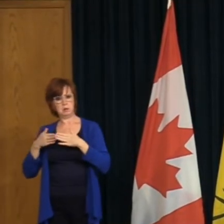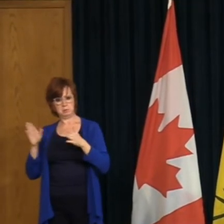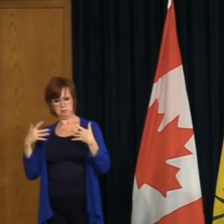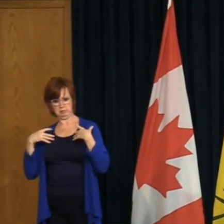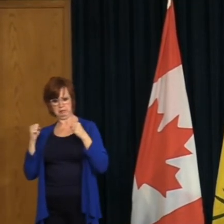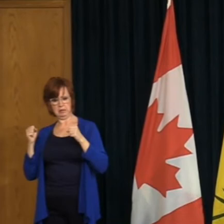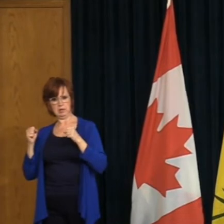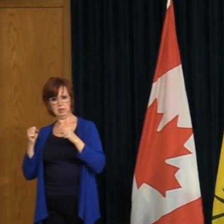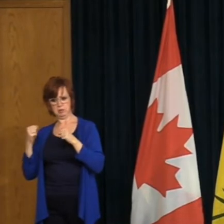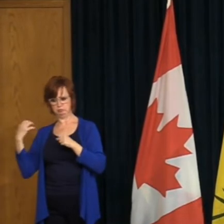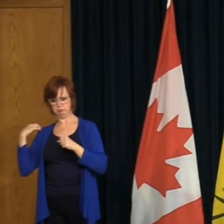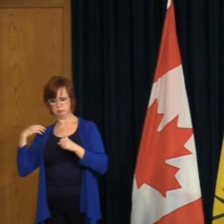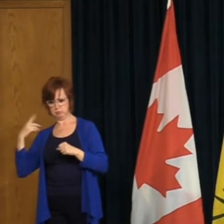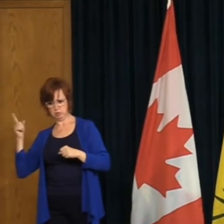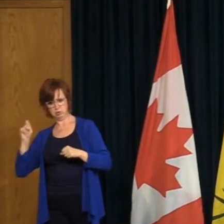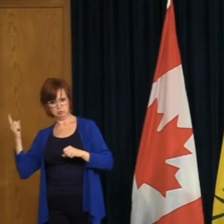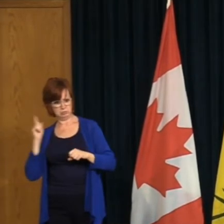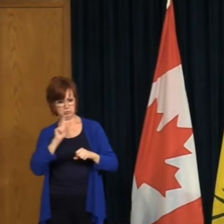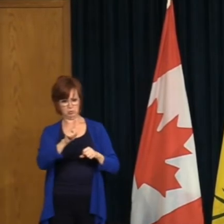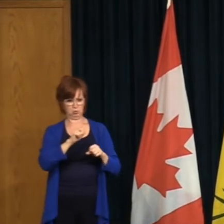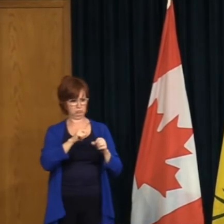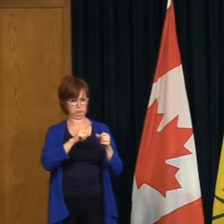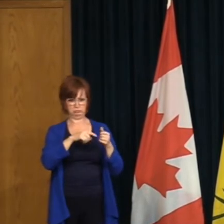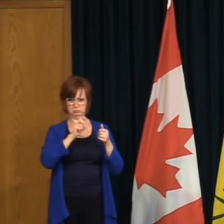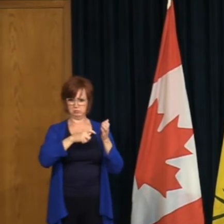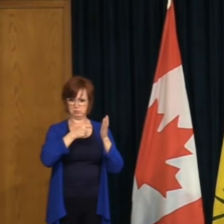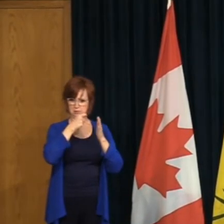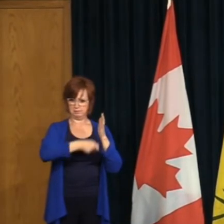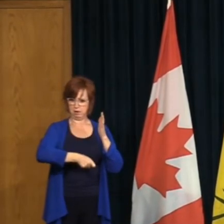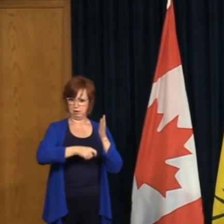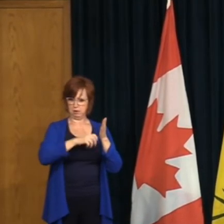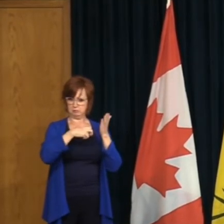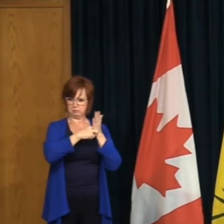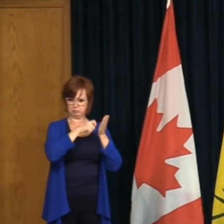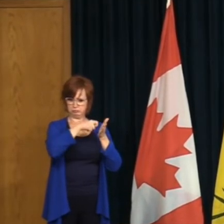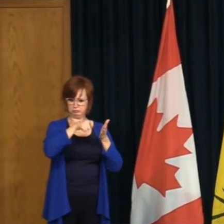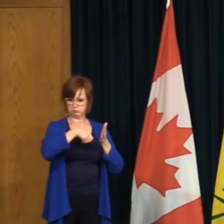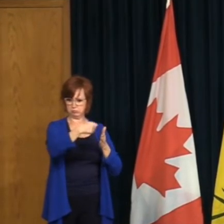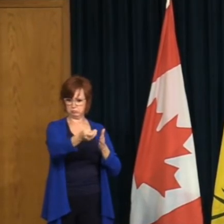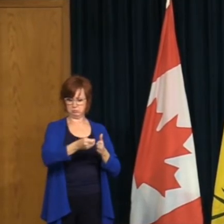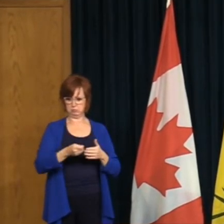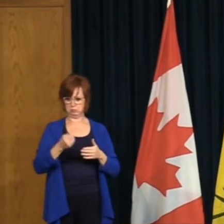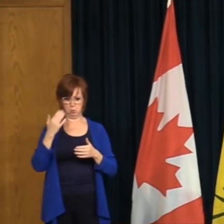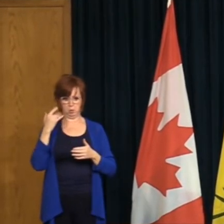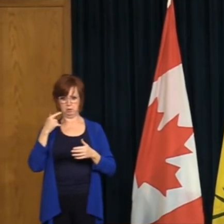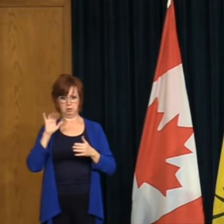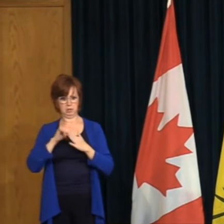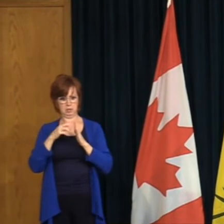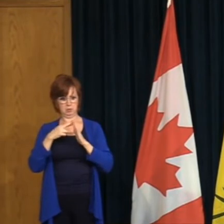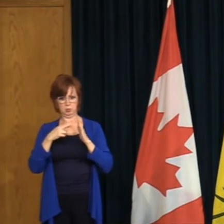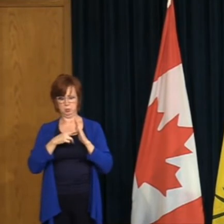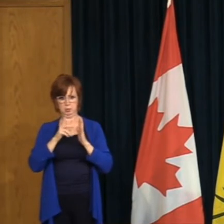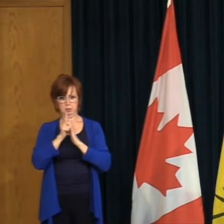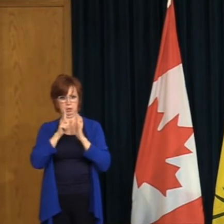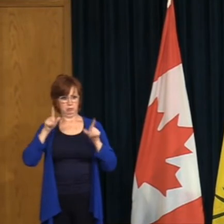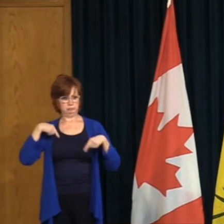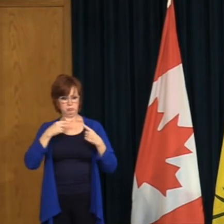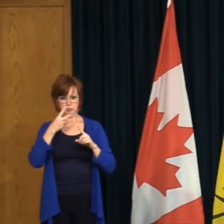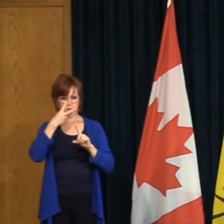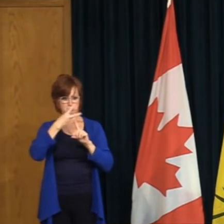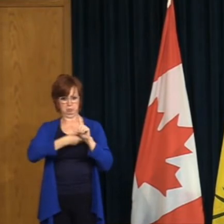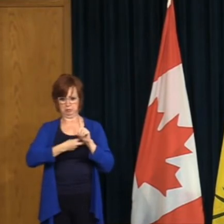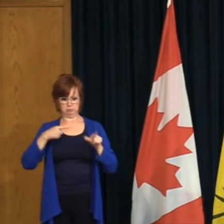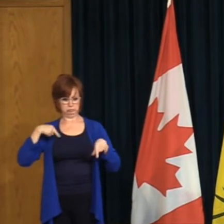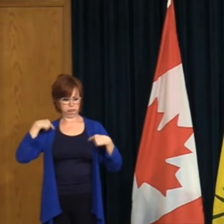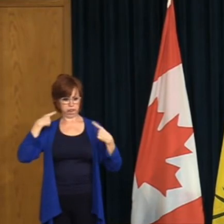now. Both of you have been very clear on this one. By not fining individuals who violated this, aren't you sending a